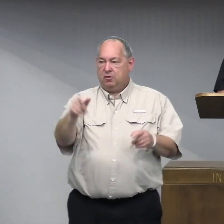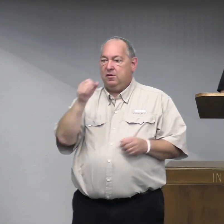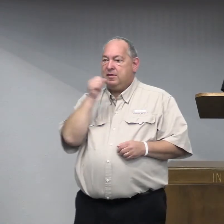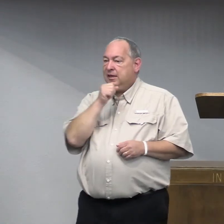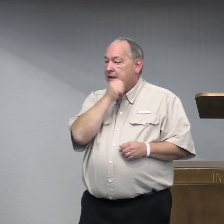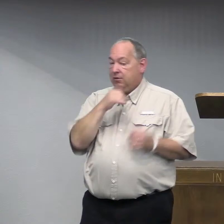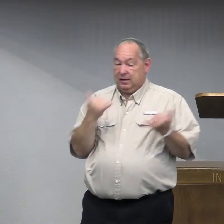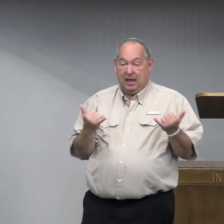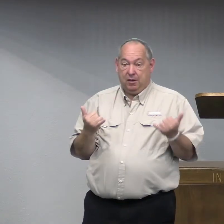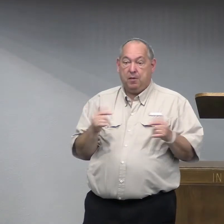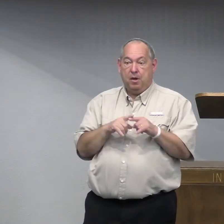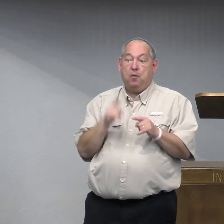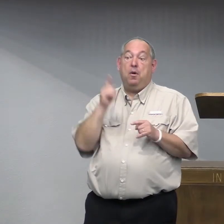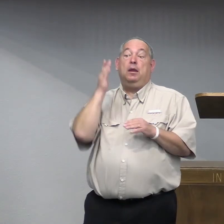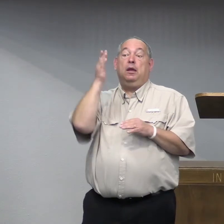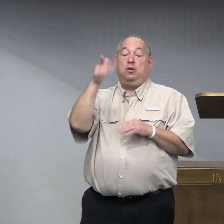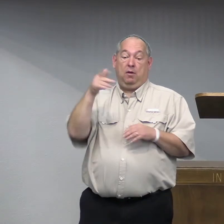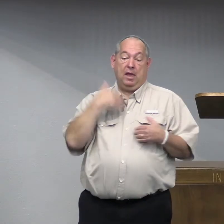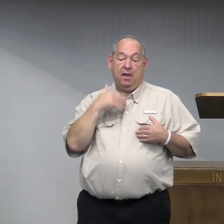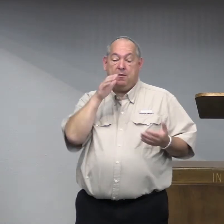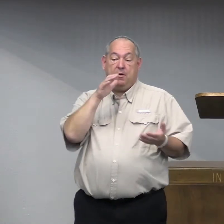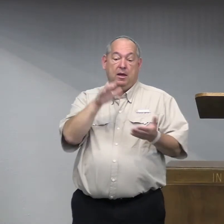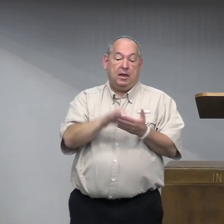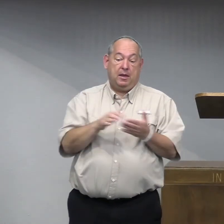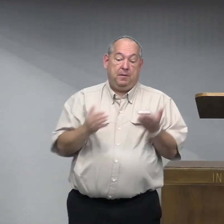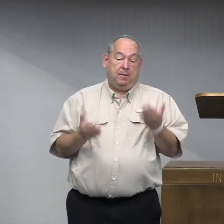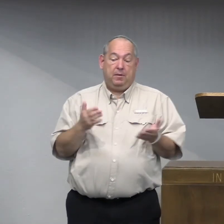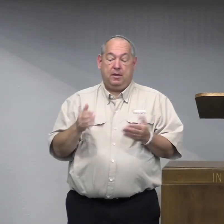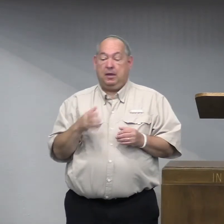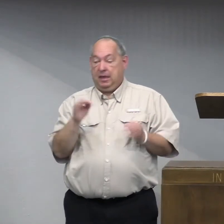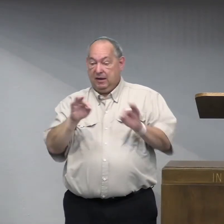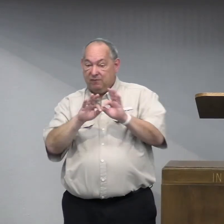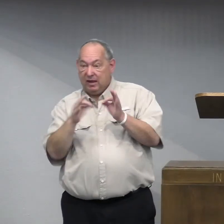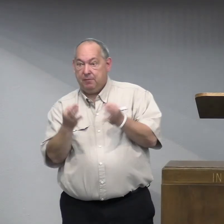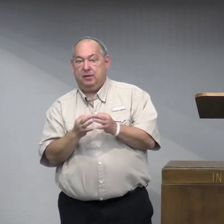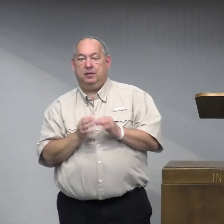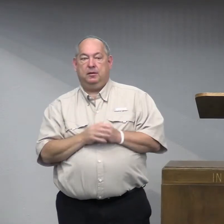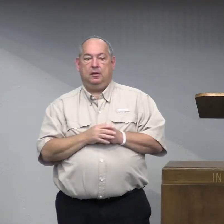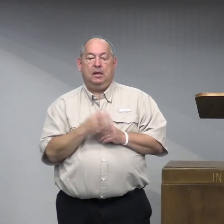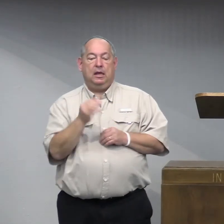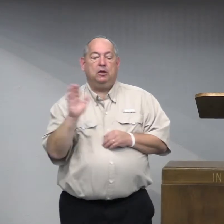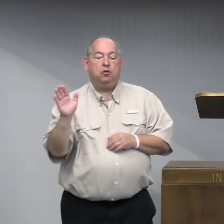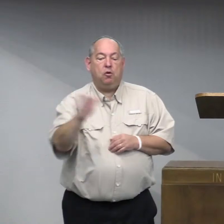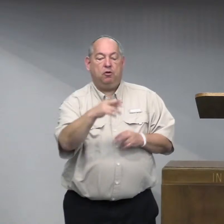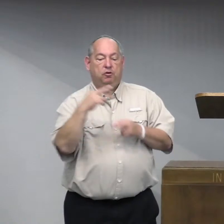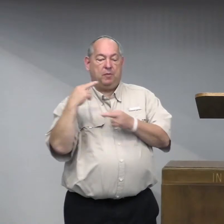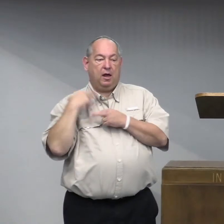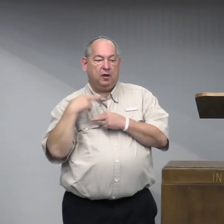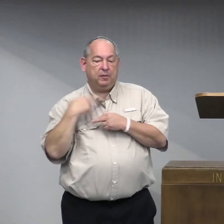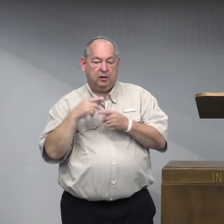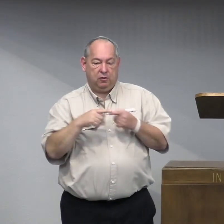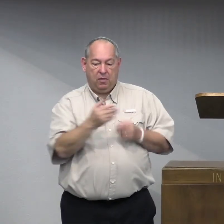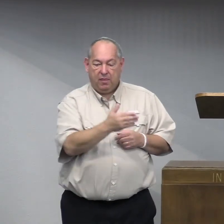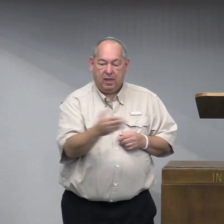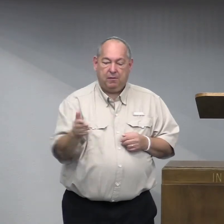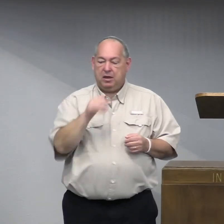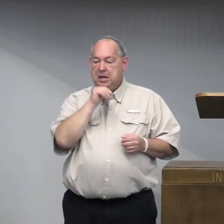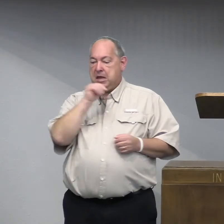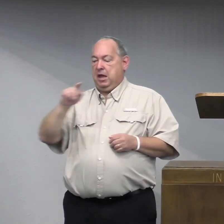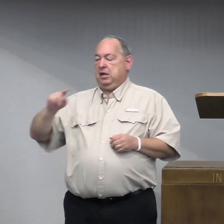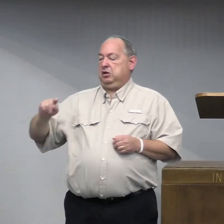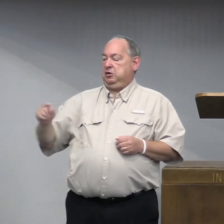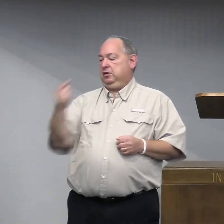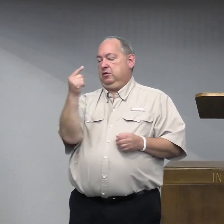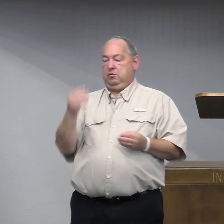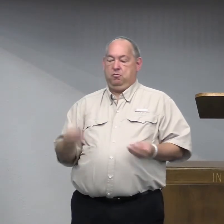right now, but one day you will have a spouse possibly and a family. And your responsibility to them is not